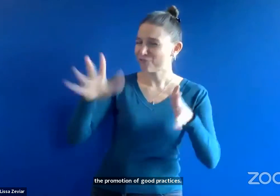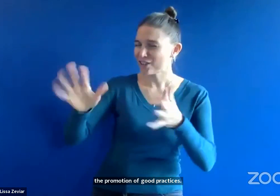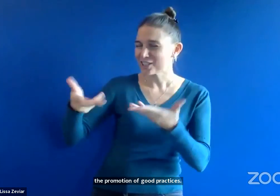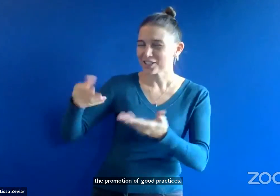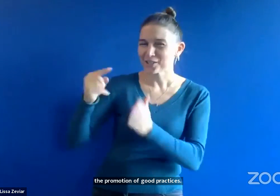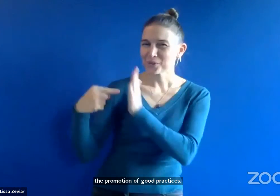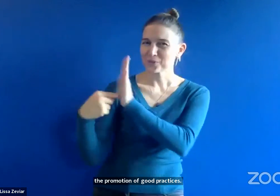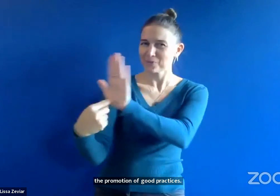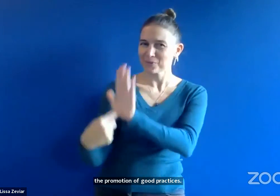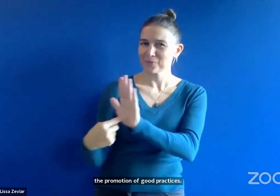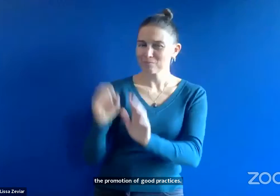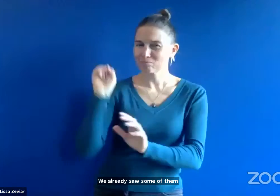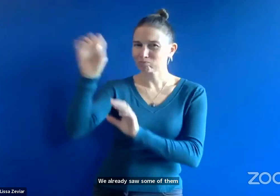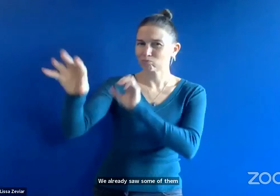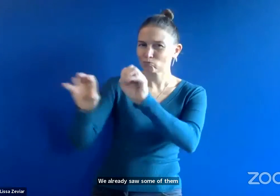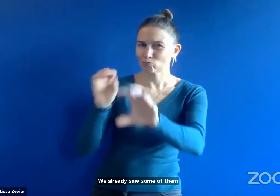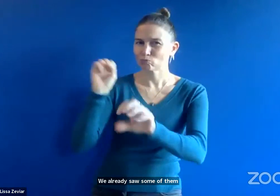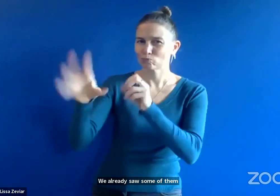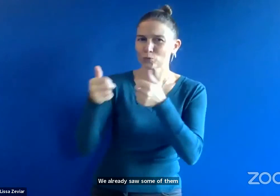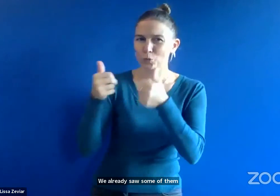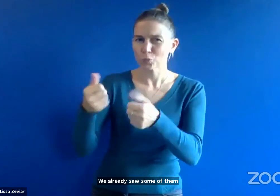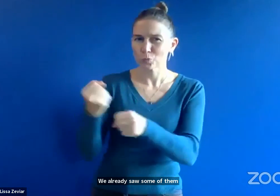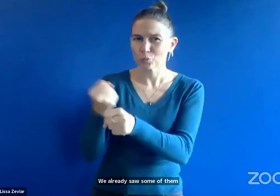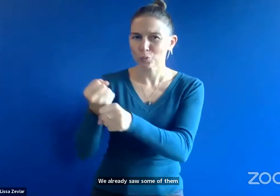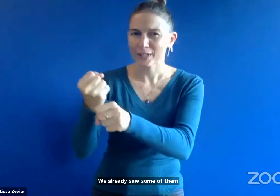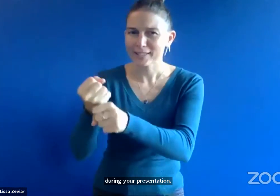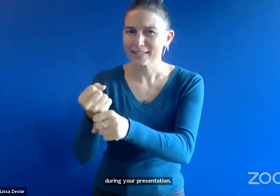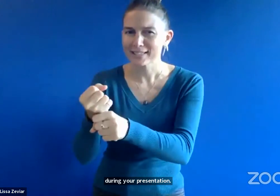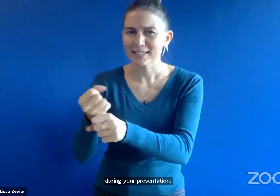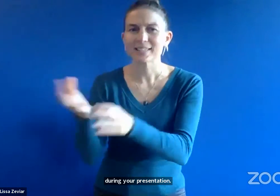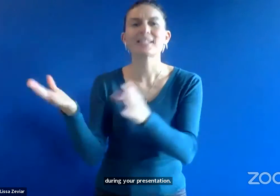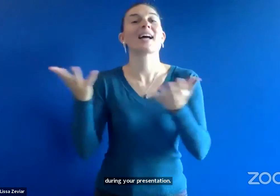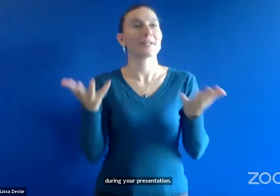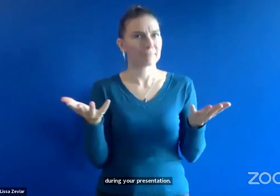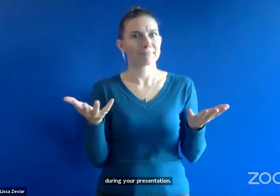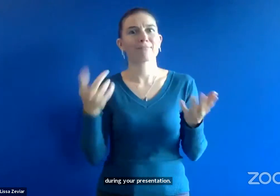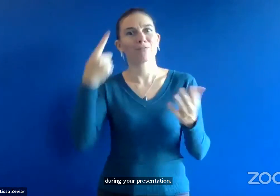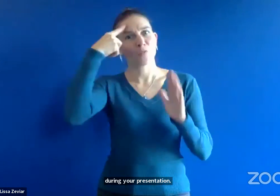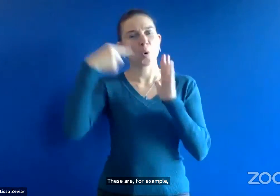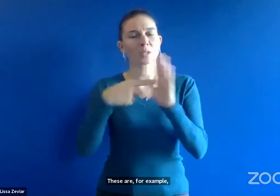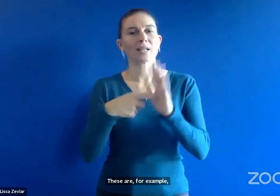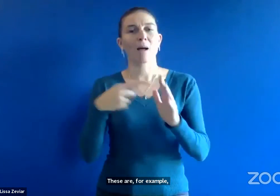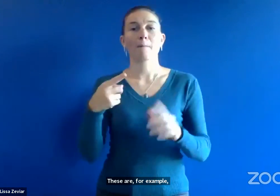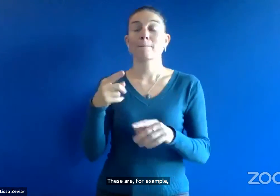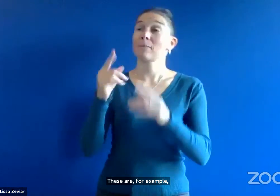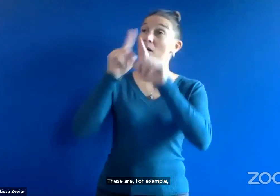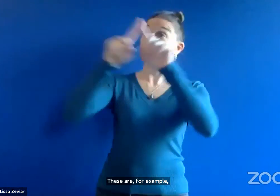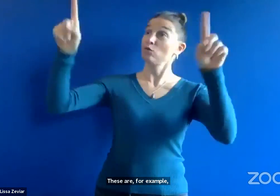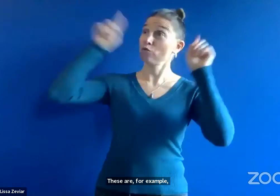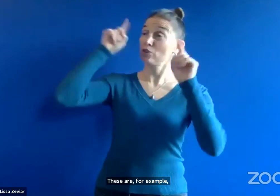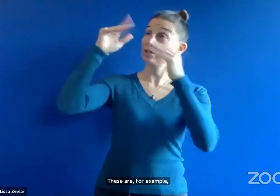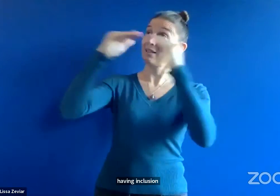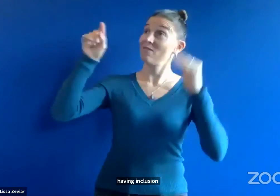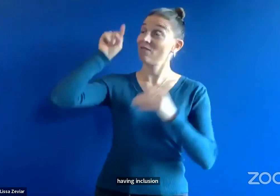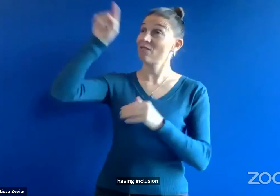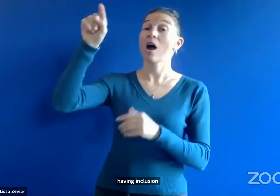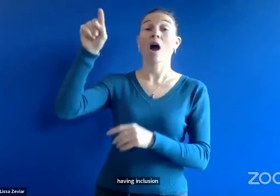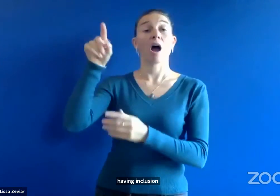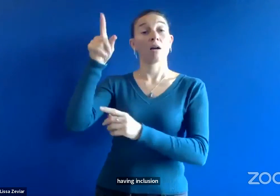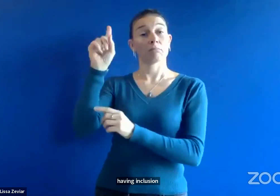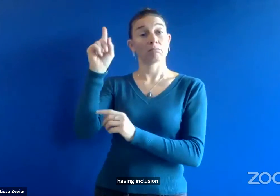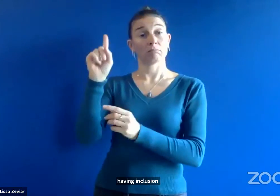And these are, for example, having inclusion officers at higher education institutions, but